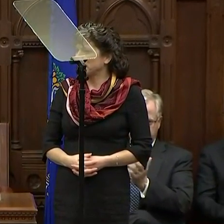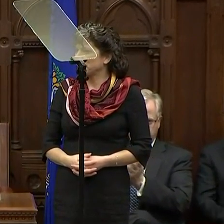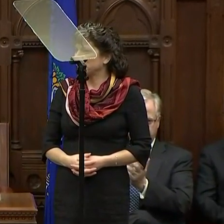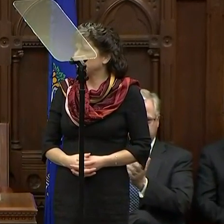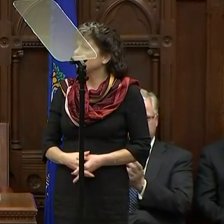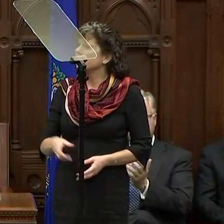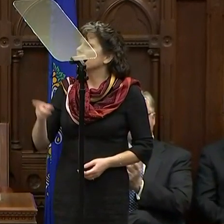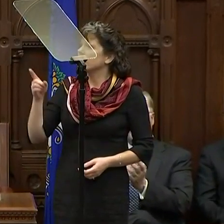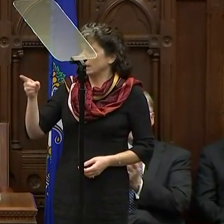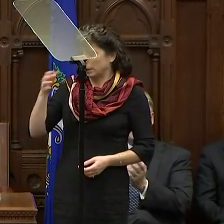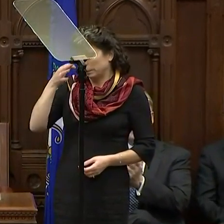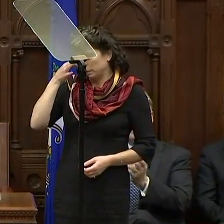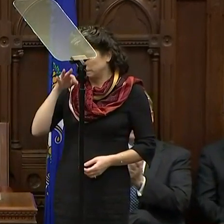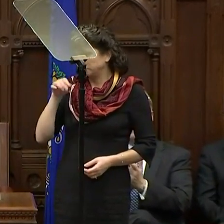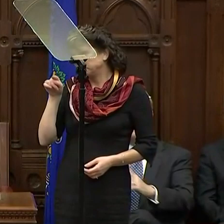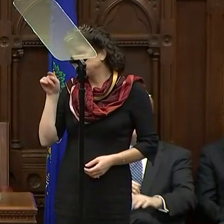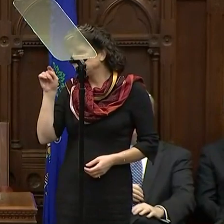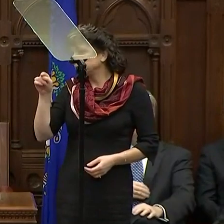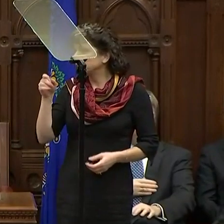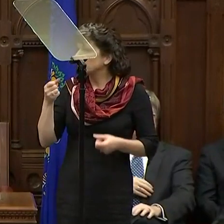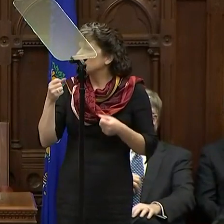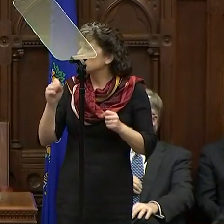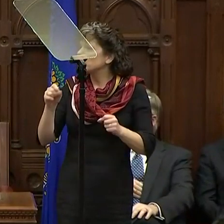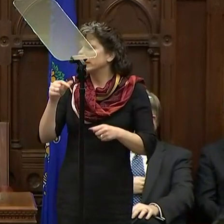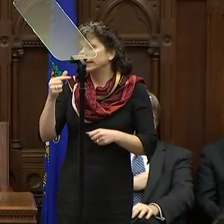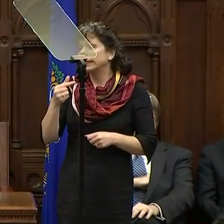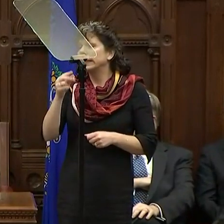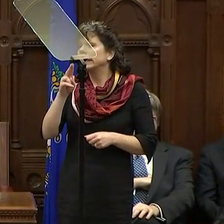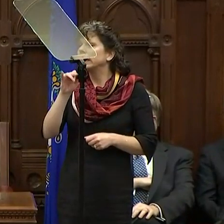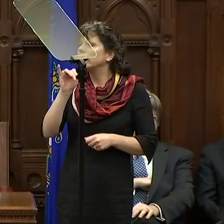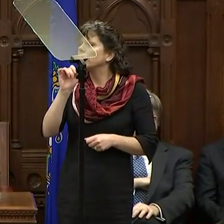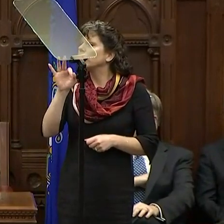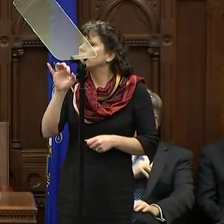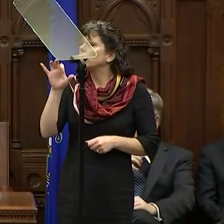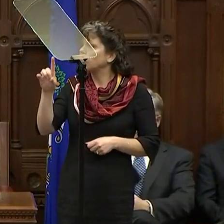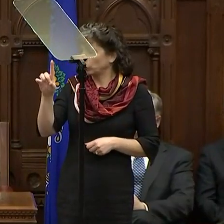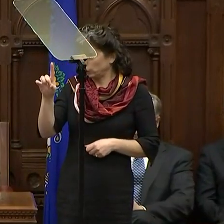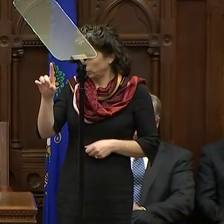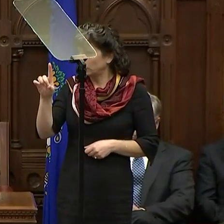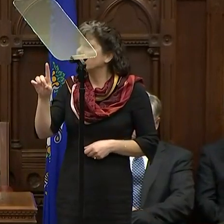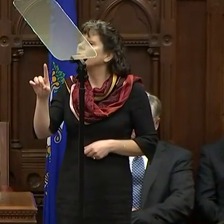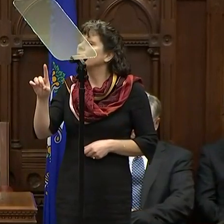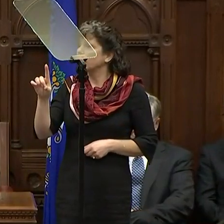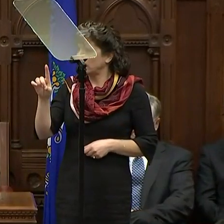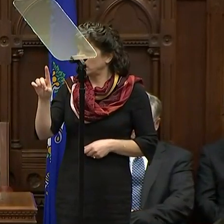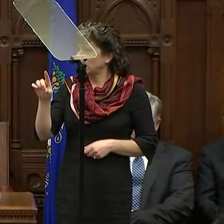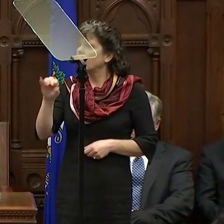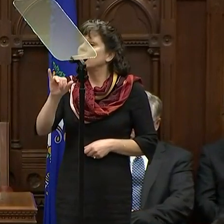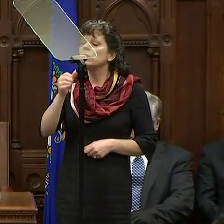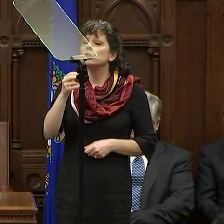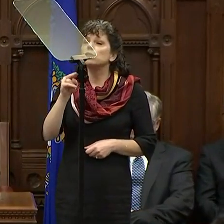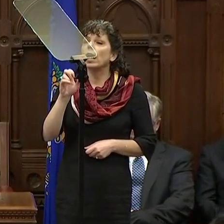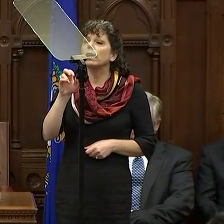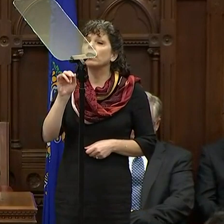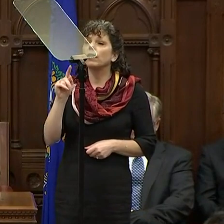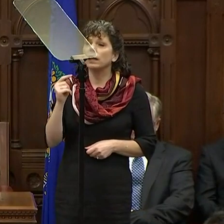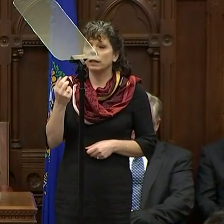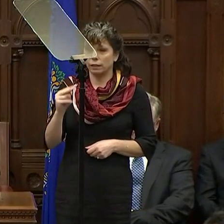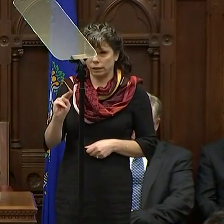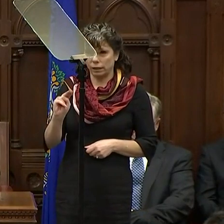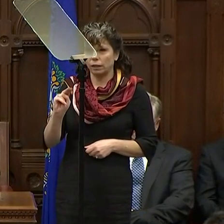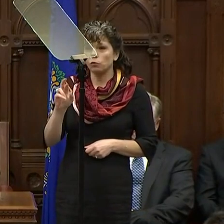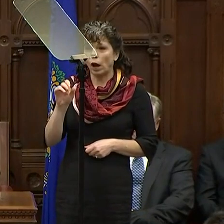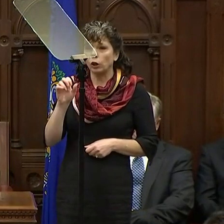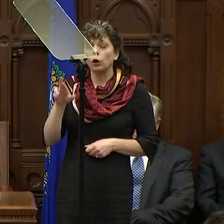And right down the street, over in Guilford, serial entrepreneur Jonathan Rothberg has